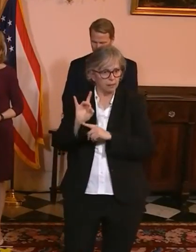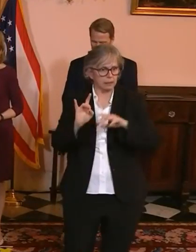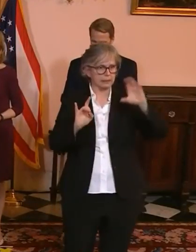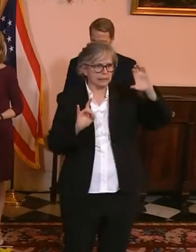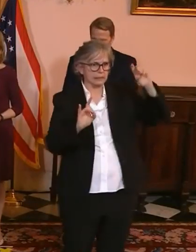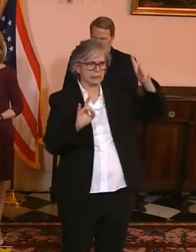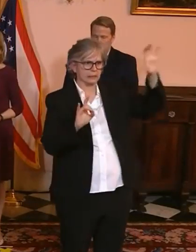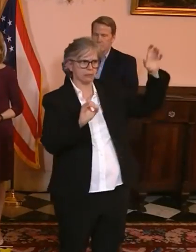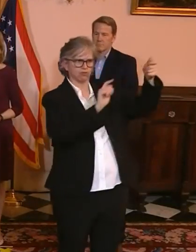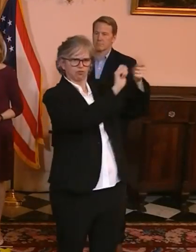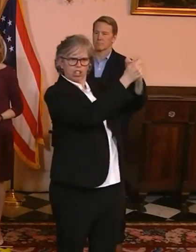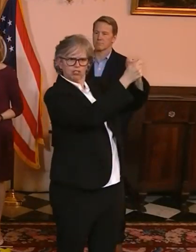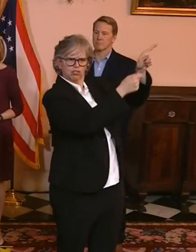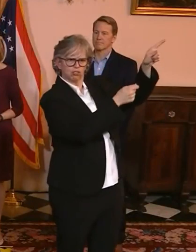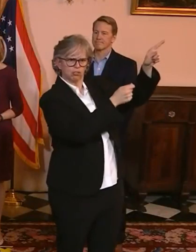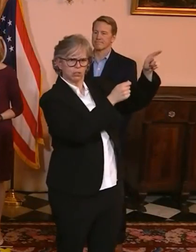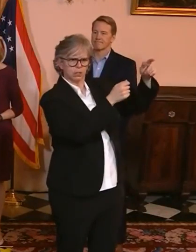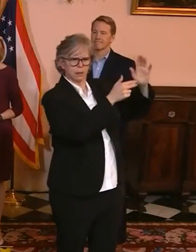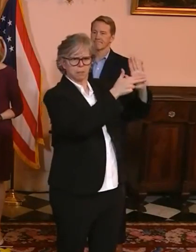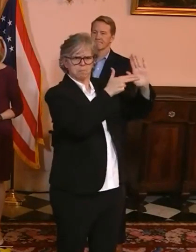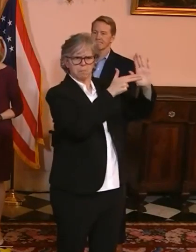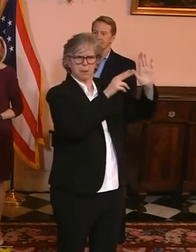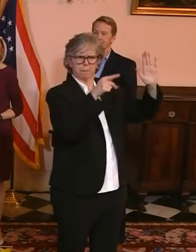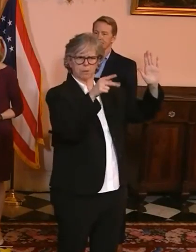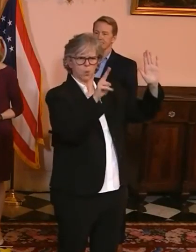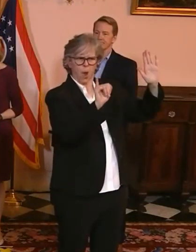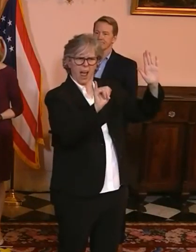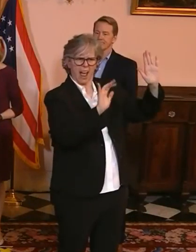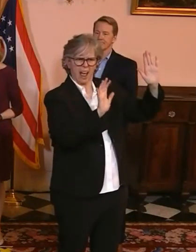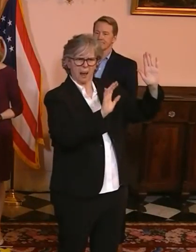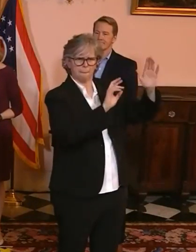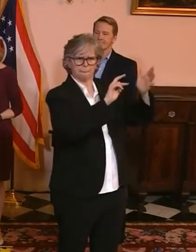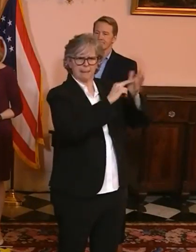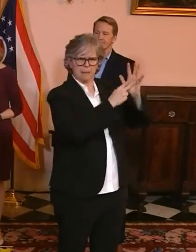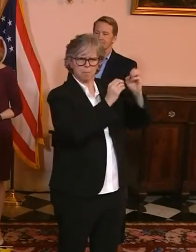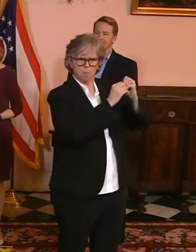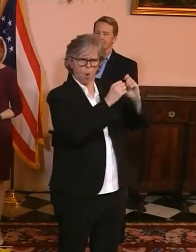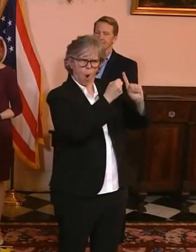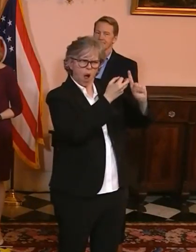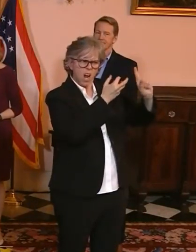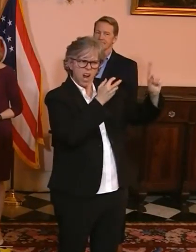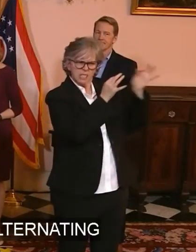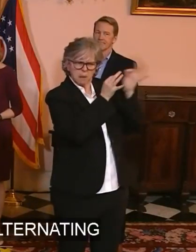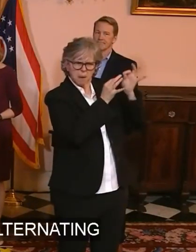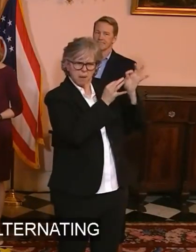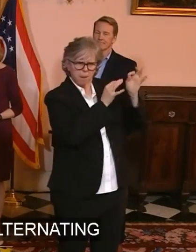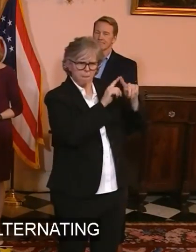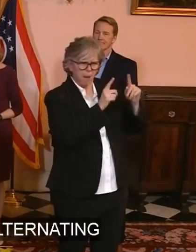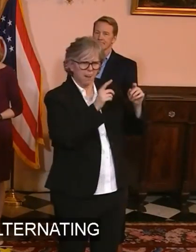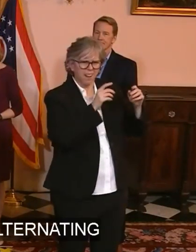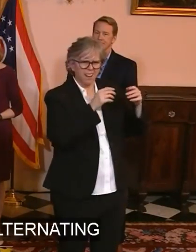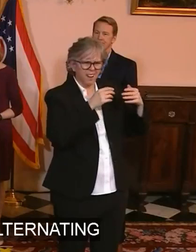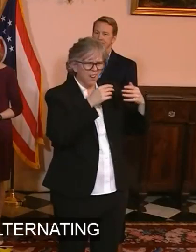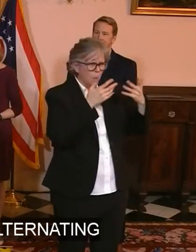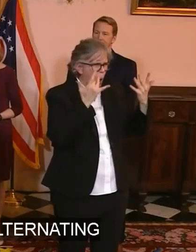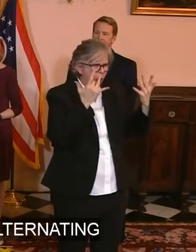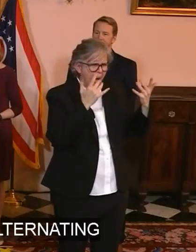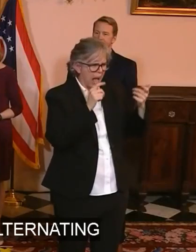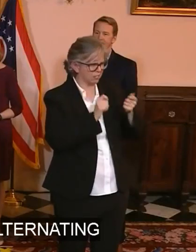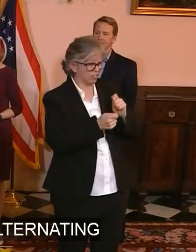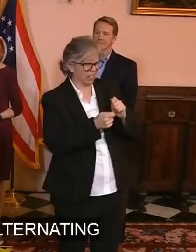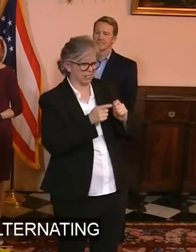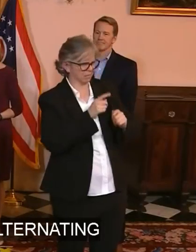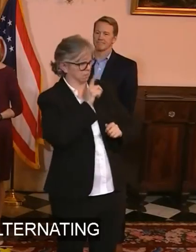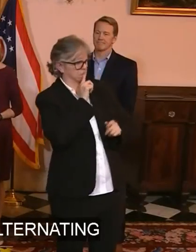symptoms with no alternating explanation. We began to realize that some of our cases that looked like the flu could possibly have been people sick